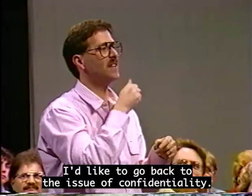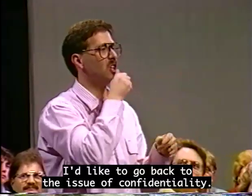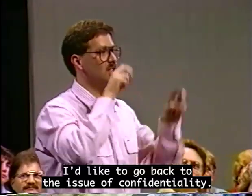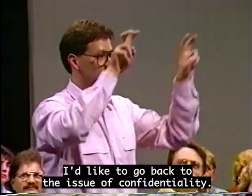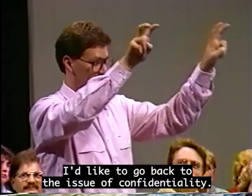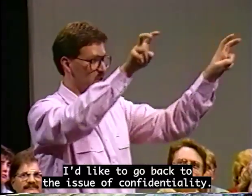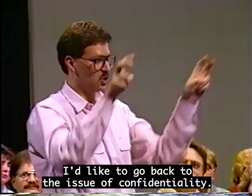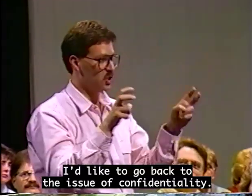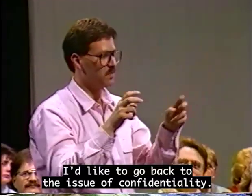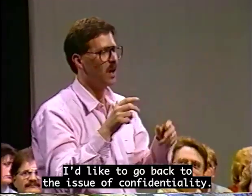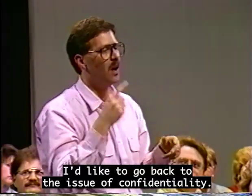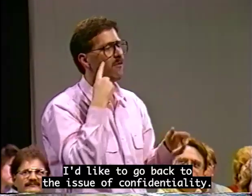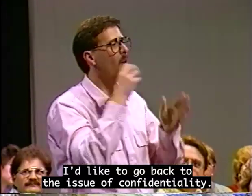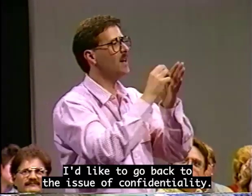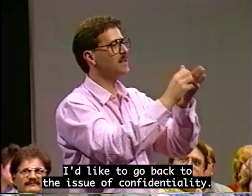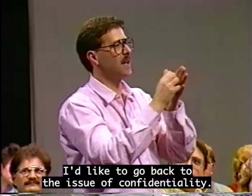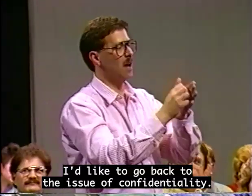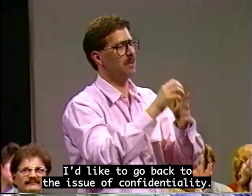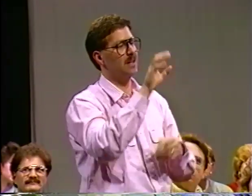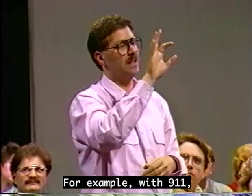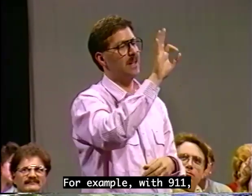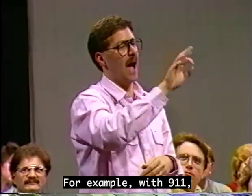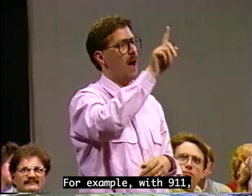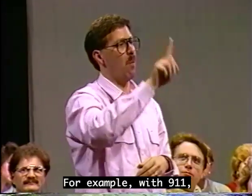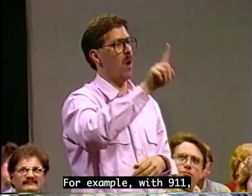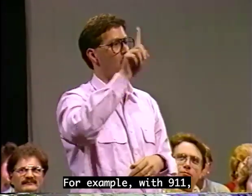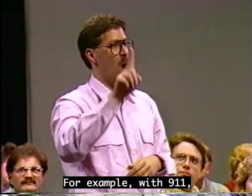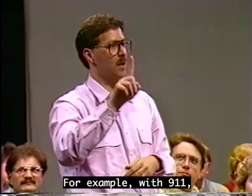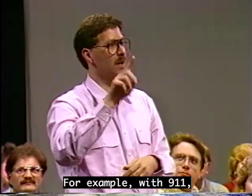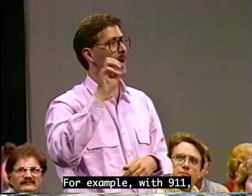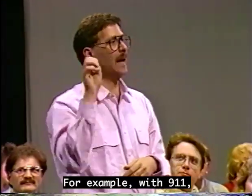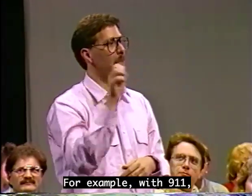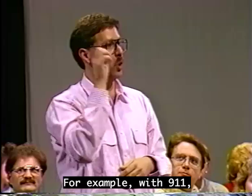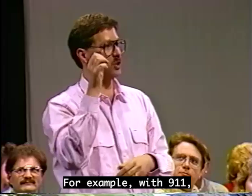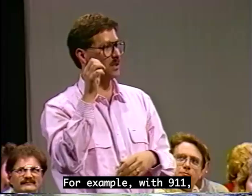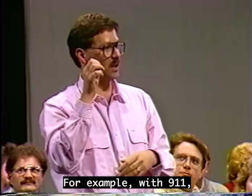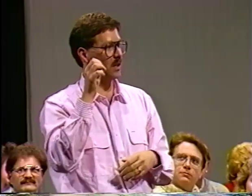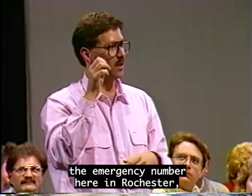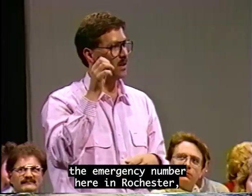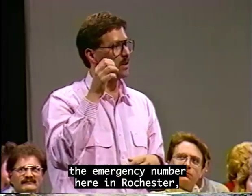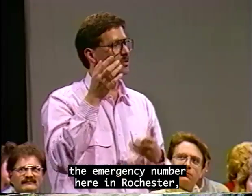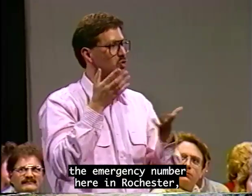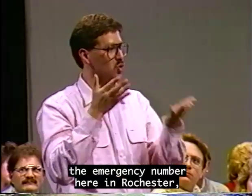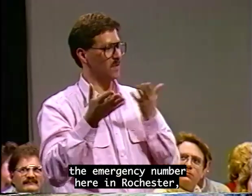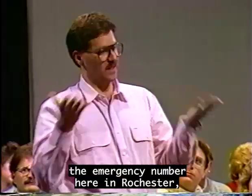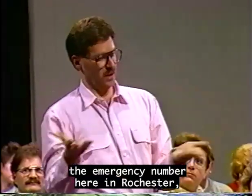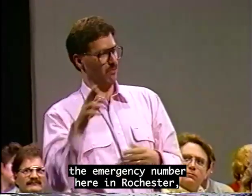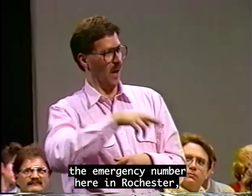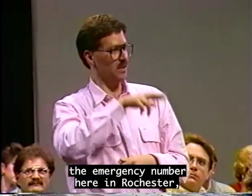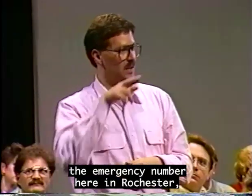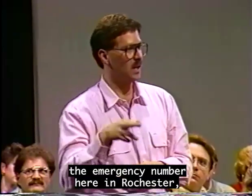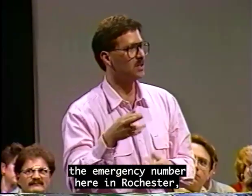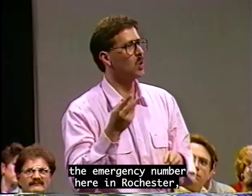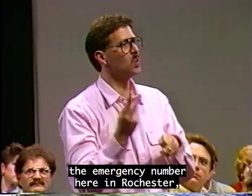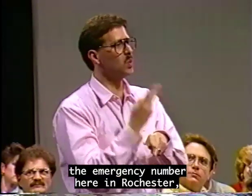I'd like to go back to the issue of confidentiality. For example, with 911, the emergency number here in